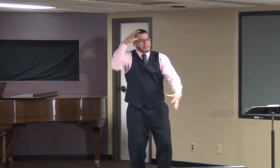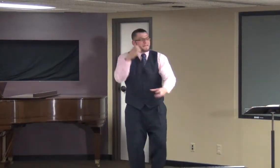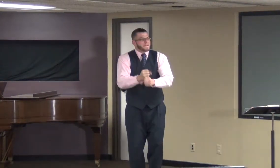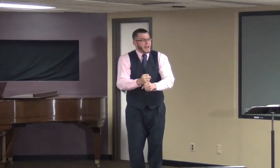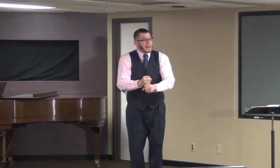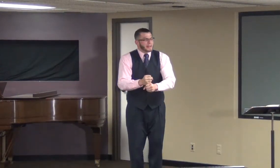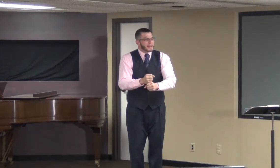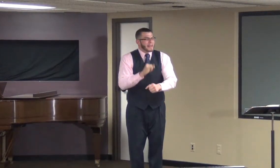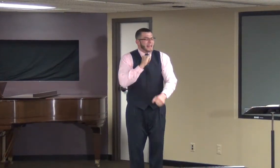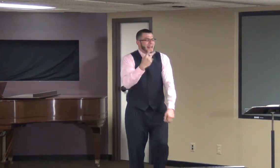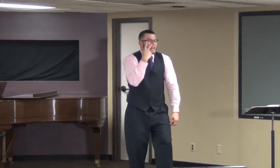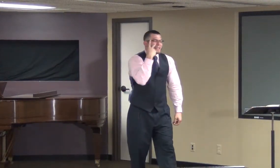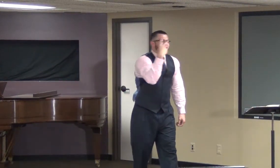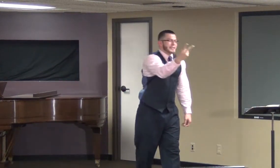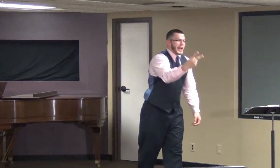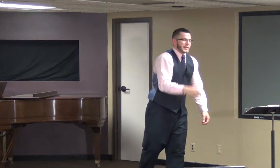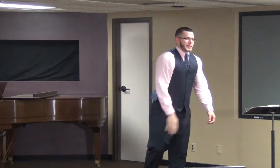of faith is sight.